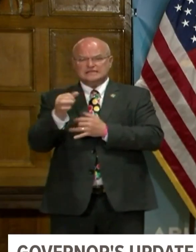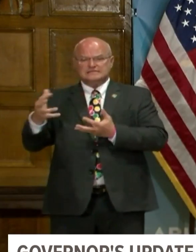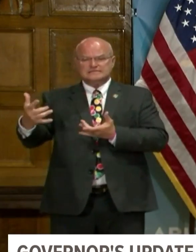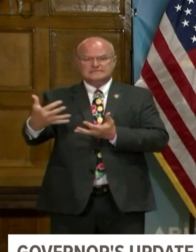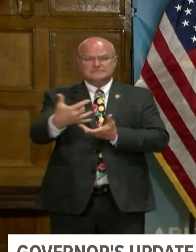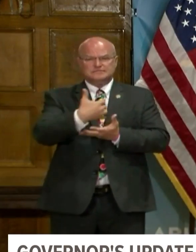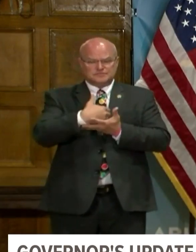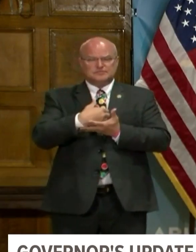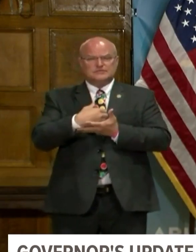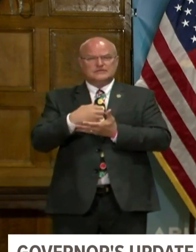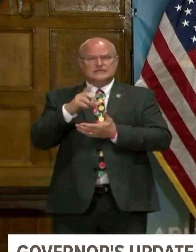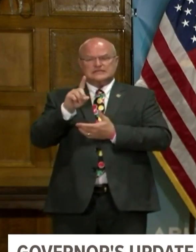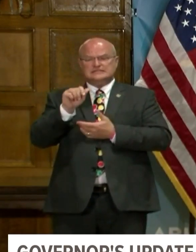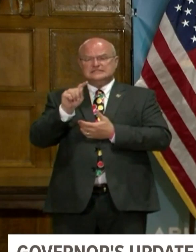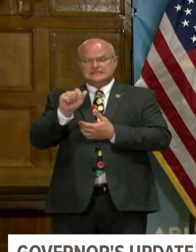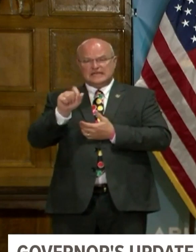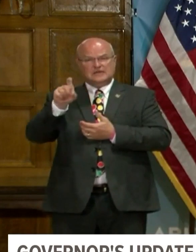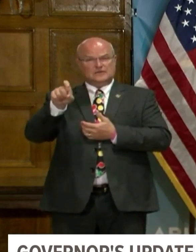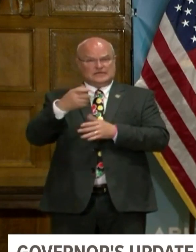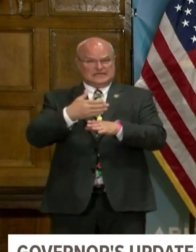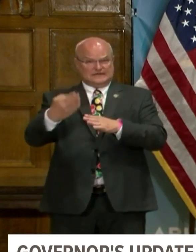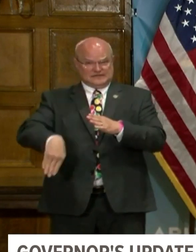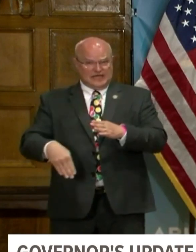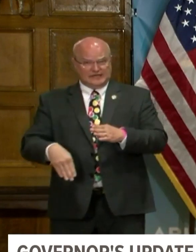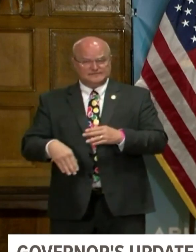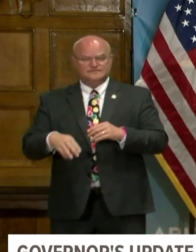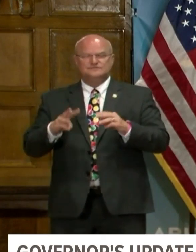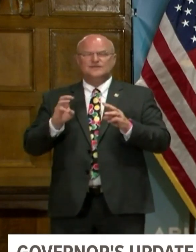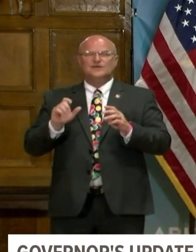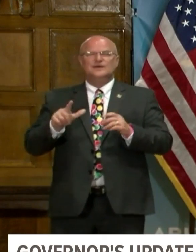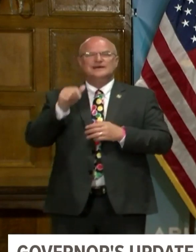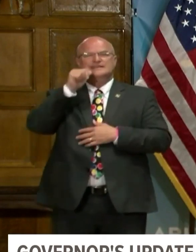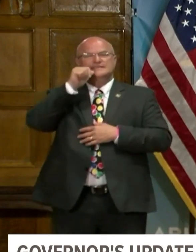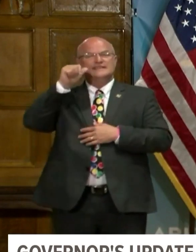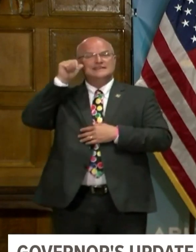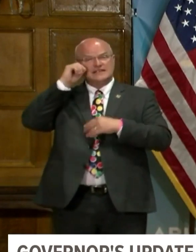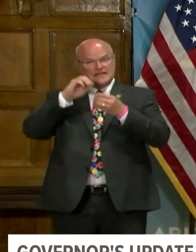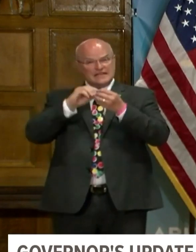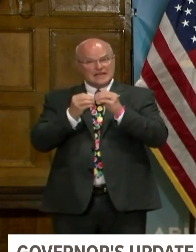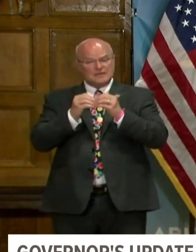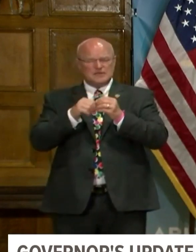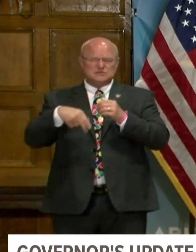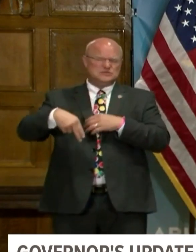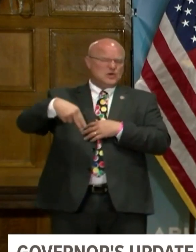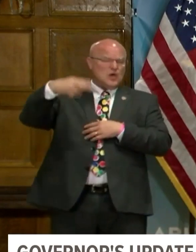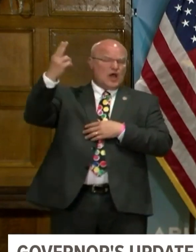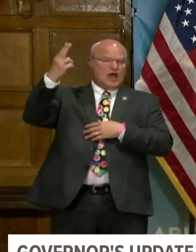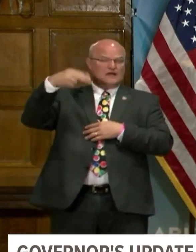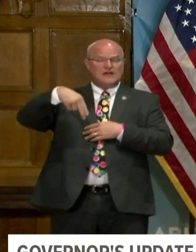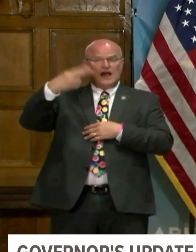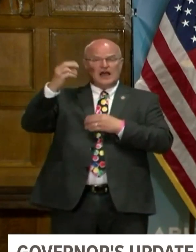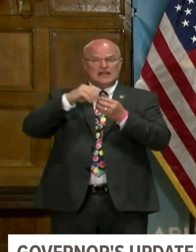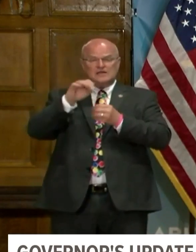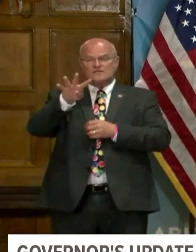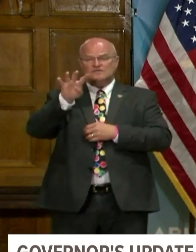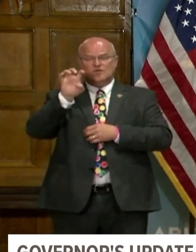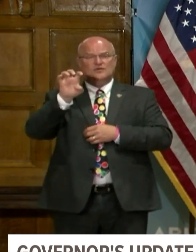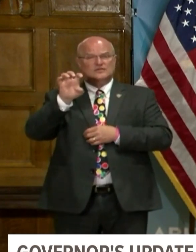the level of tracing that we needed to get done. Well, yesterday's number that was so high, a very high number